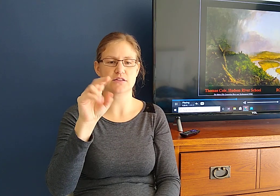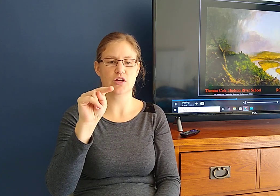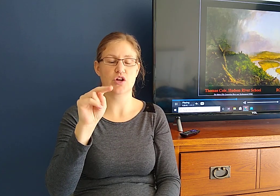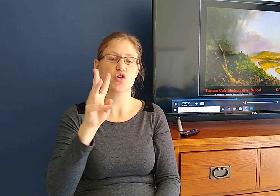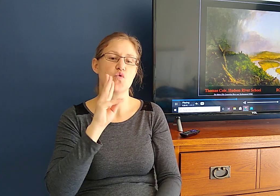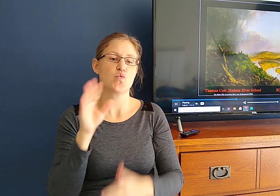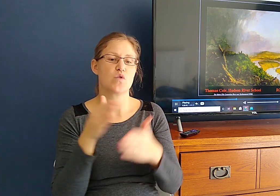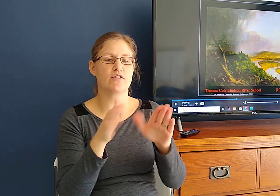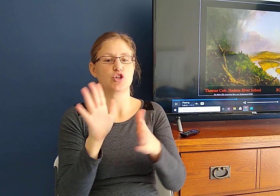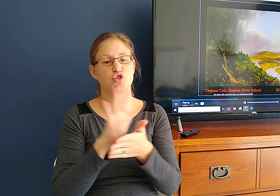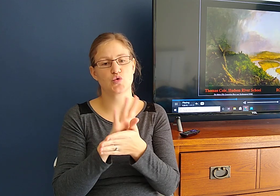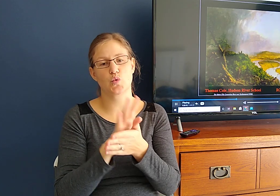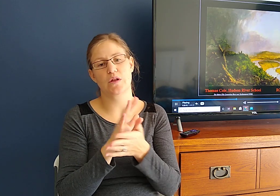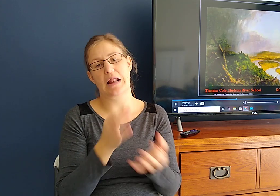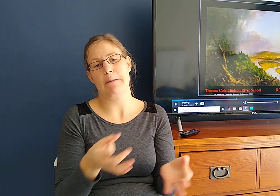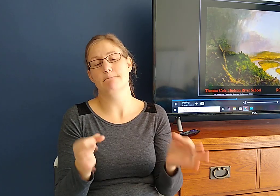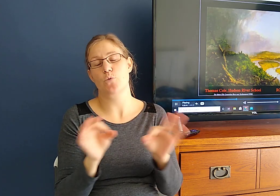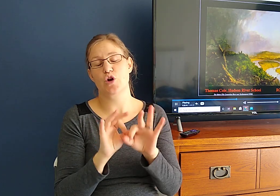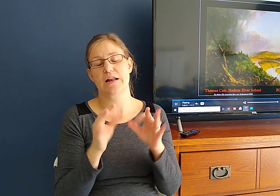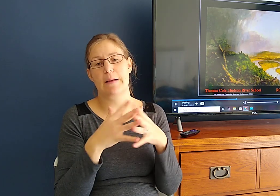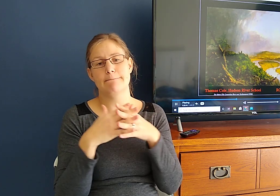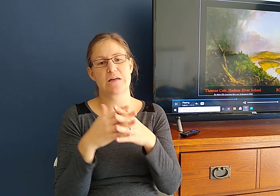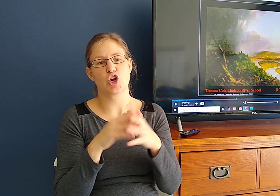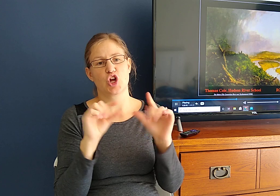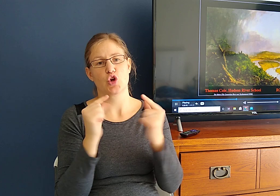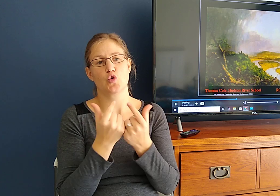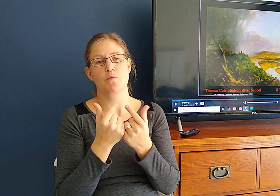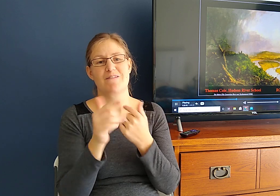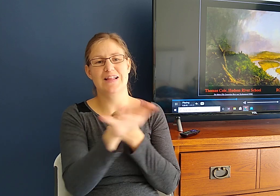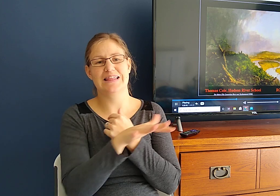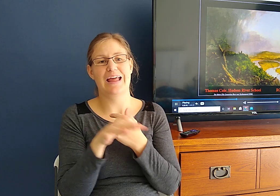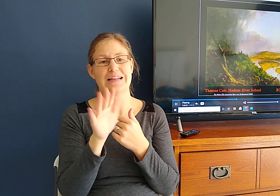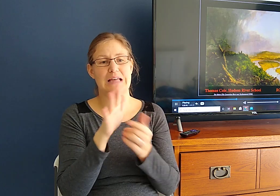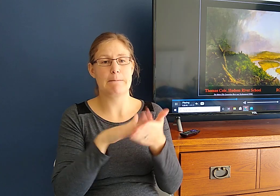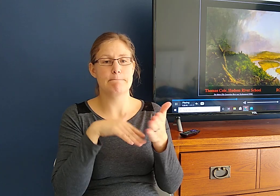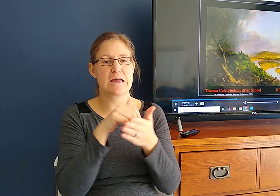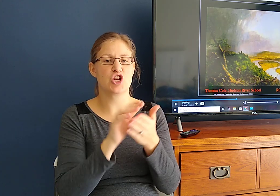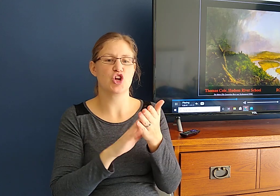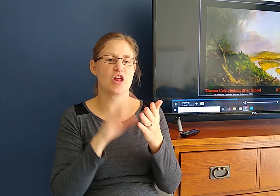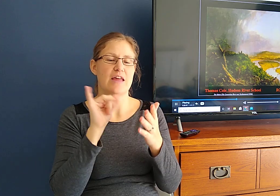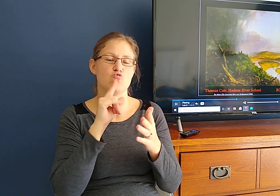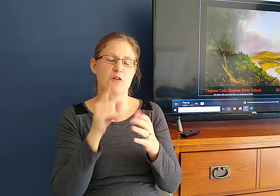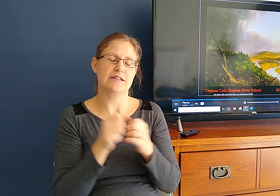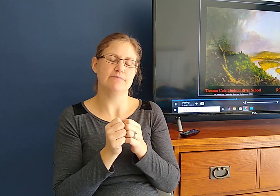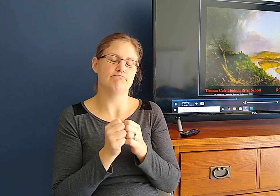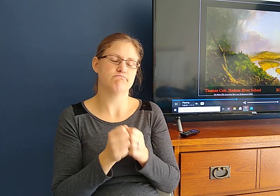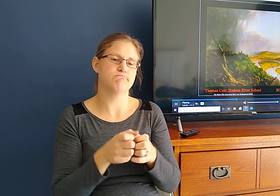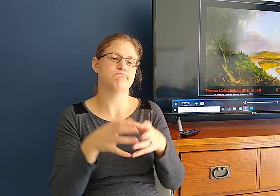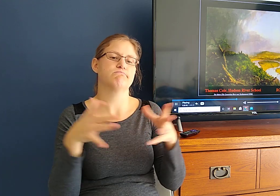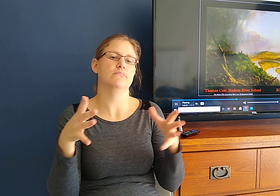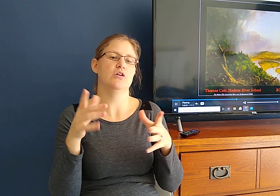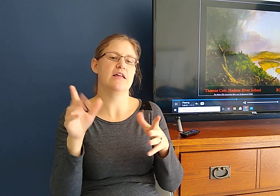important American group of landscape painters that flourished in the mid-19th